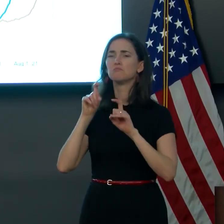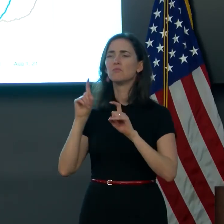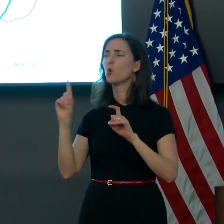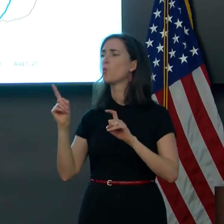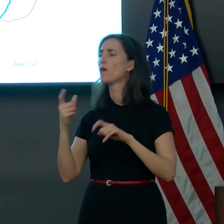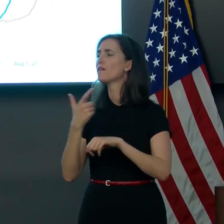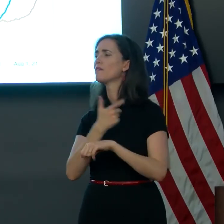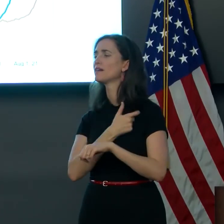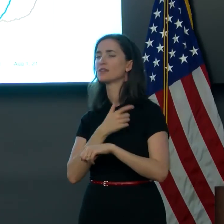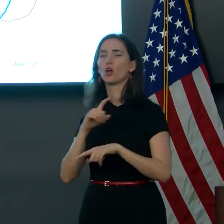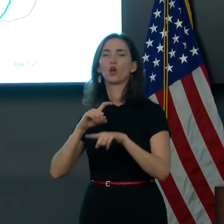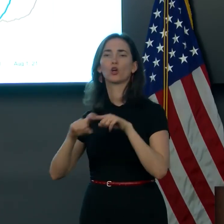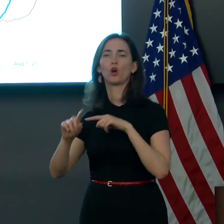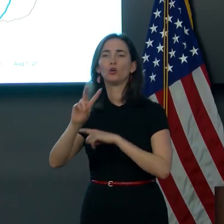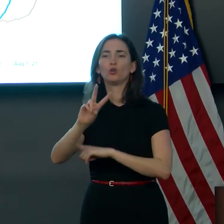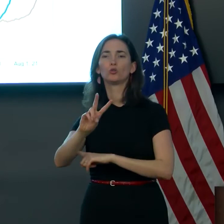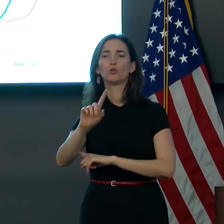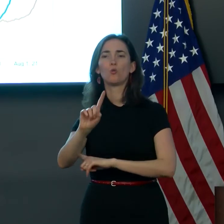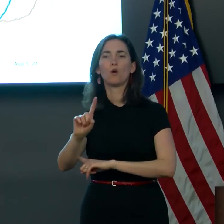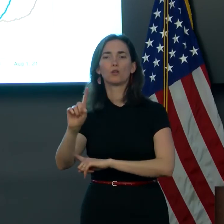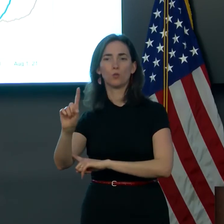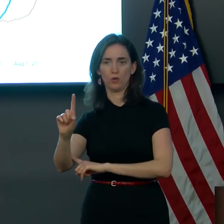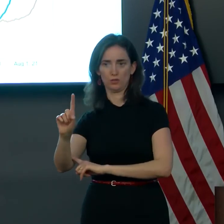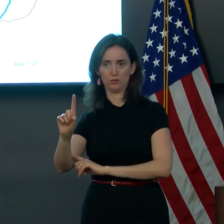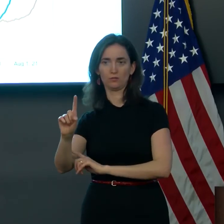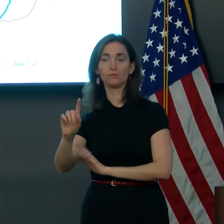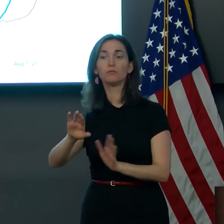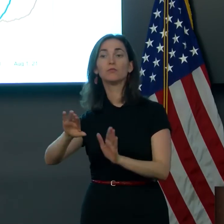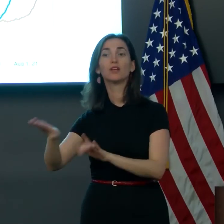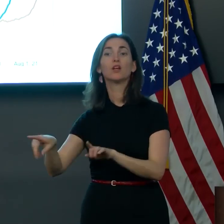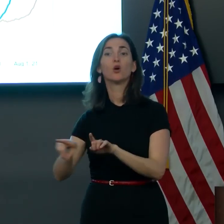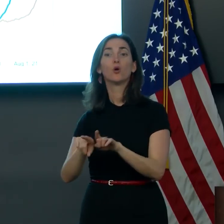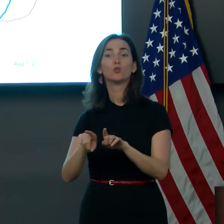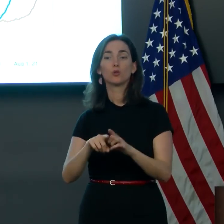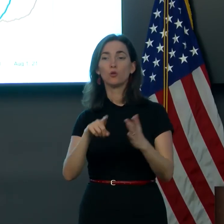vaccine location nearest you. You can also visit